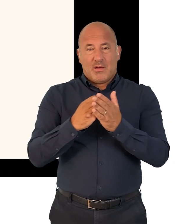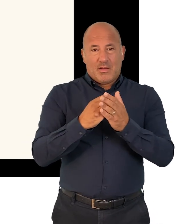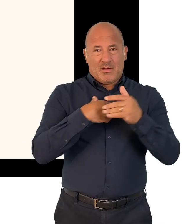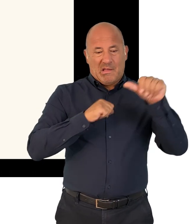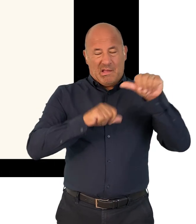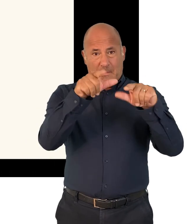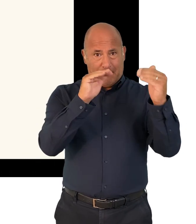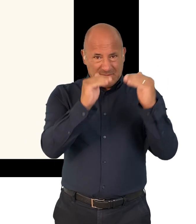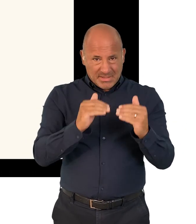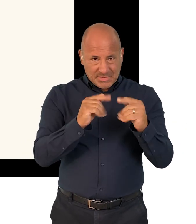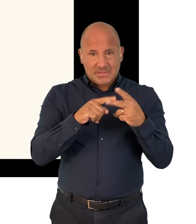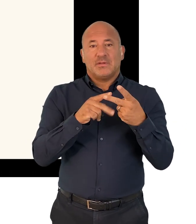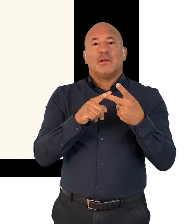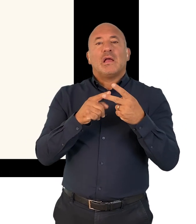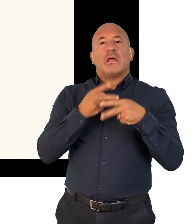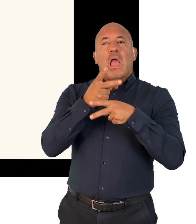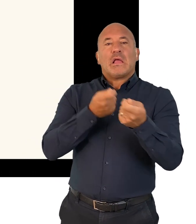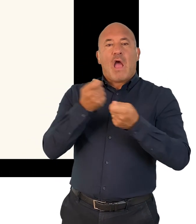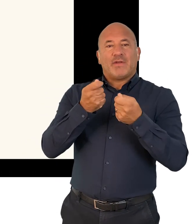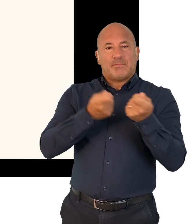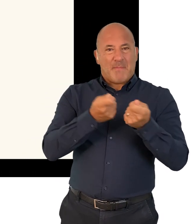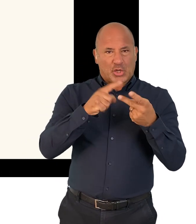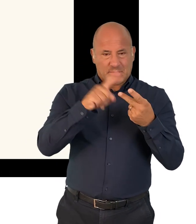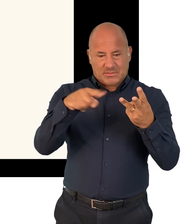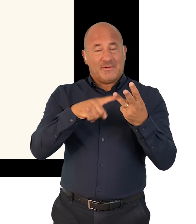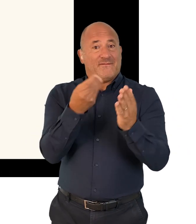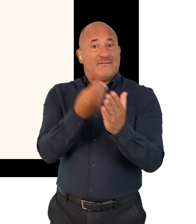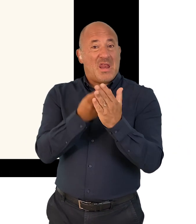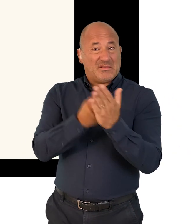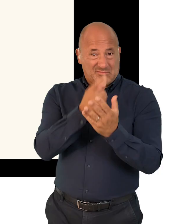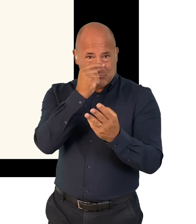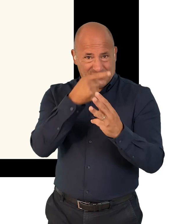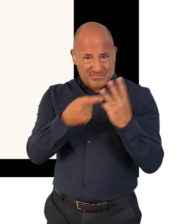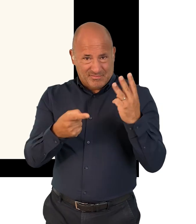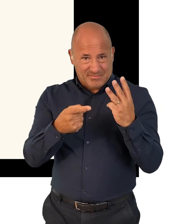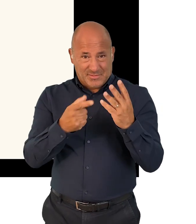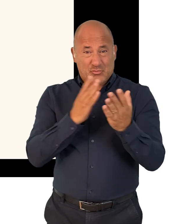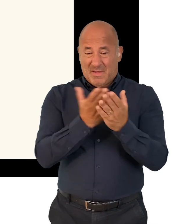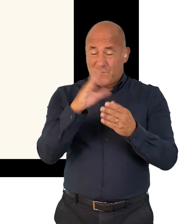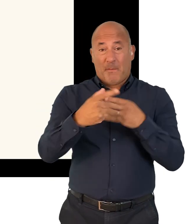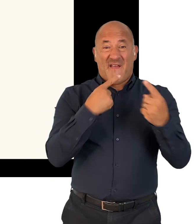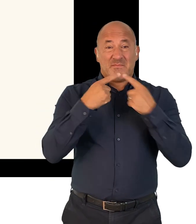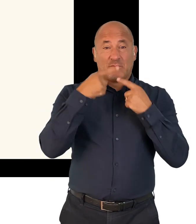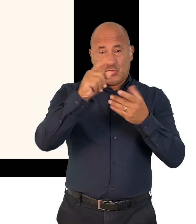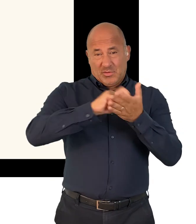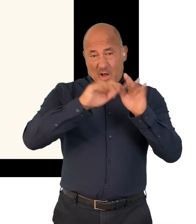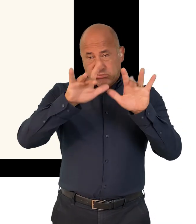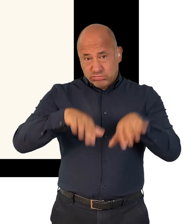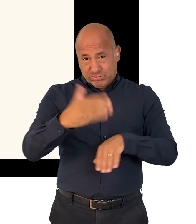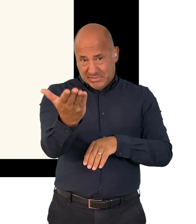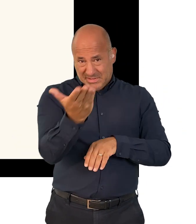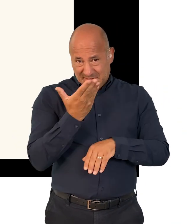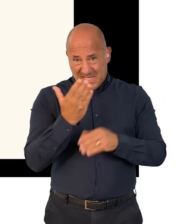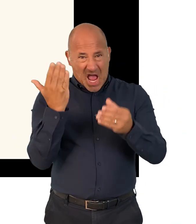the brief, governance and management, and financial viability, and based on the information you provide in the full application